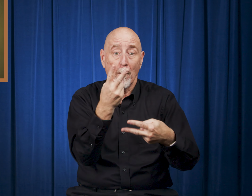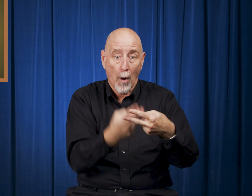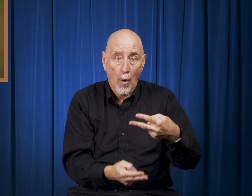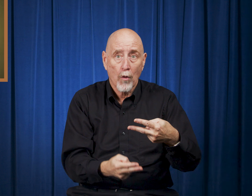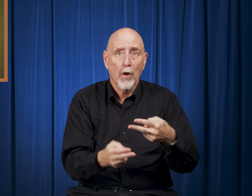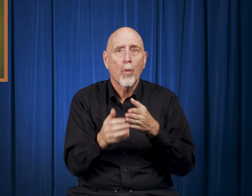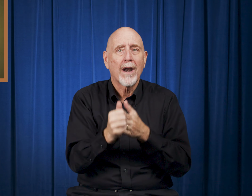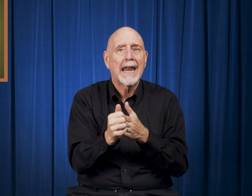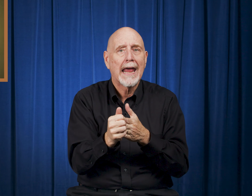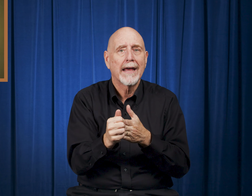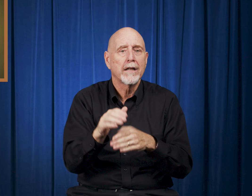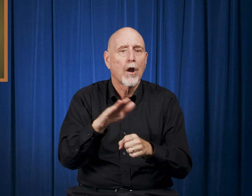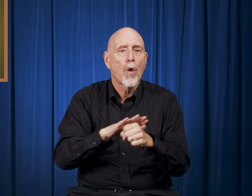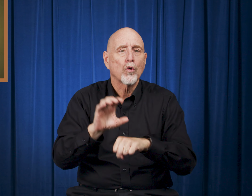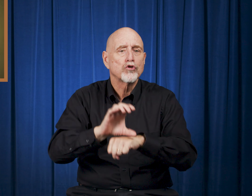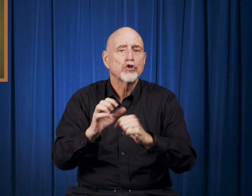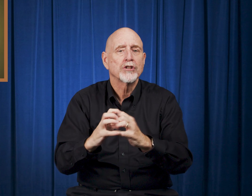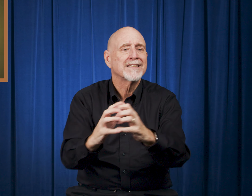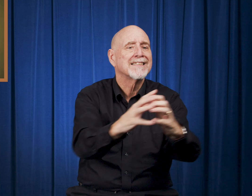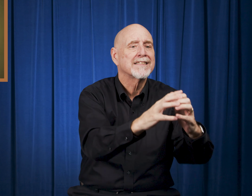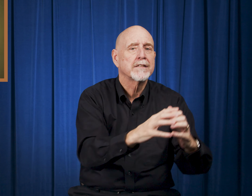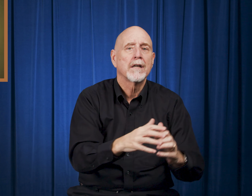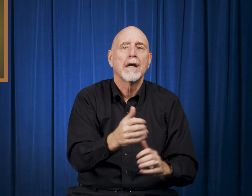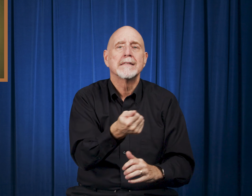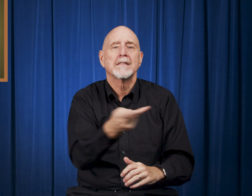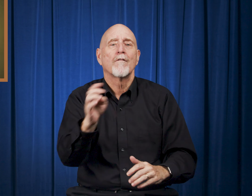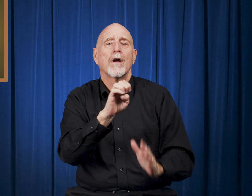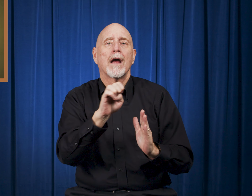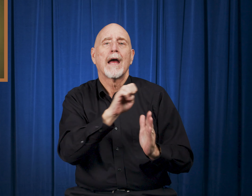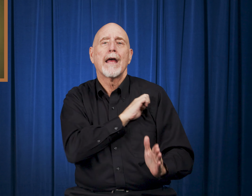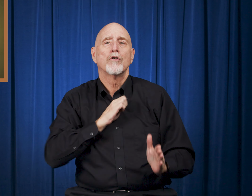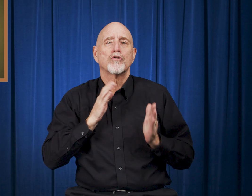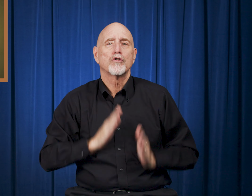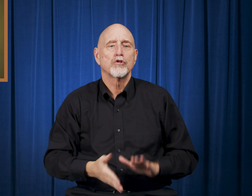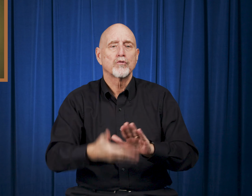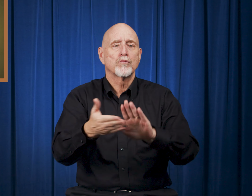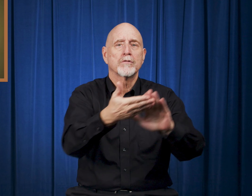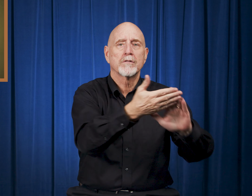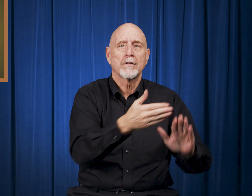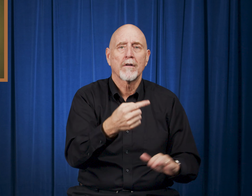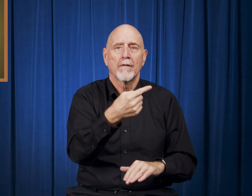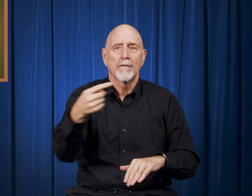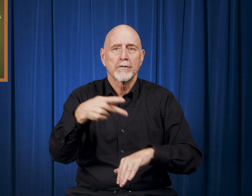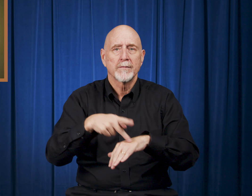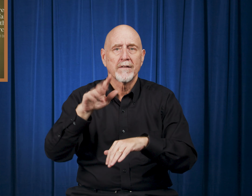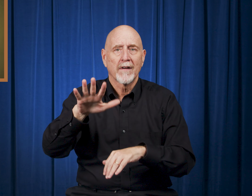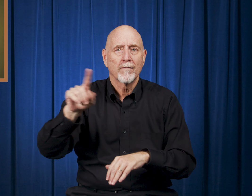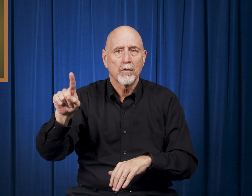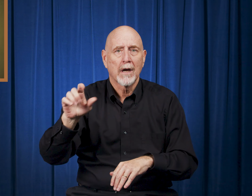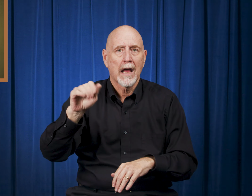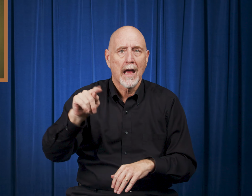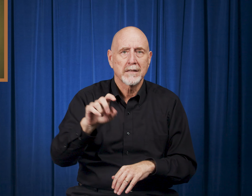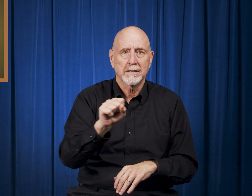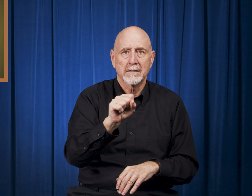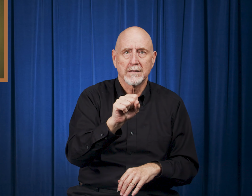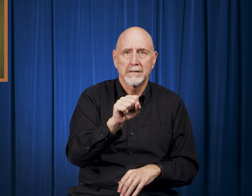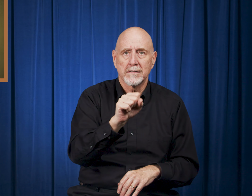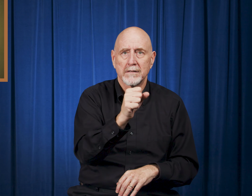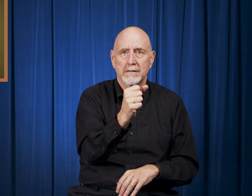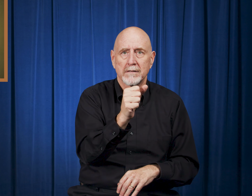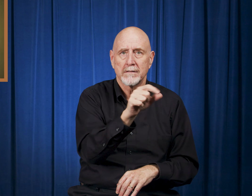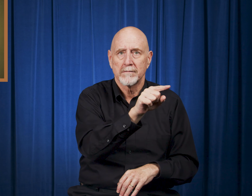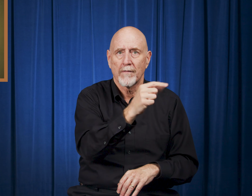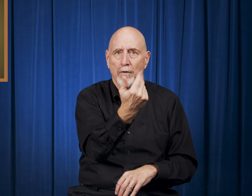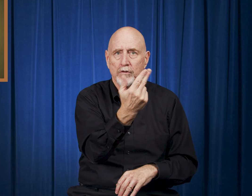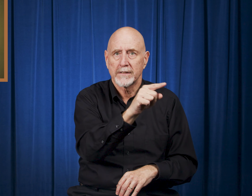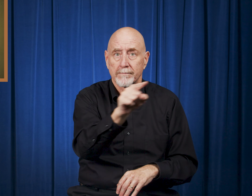by a plurality of elders, as we see in Acts 14:23 and 1 Peter 5:1. But even then, some